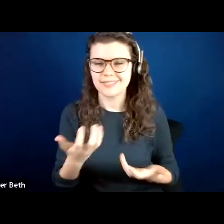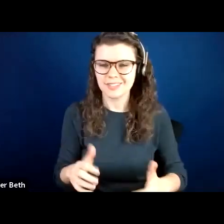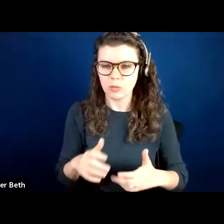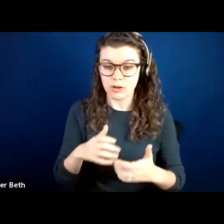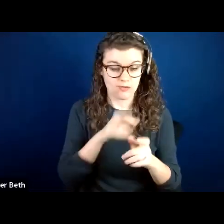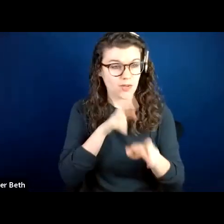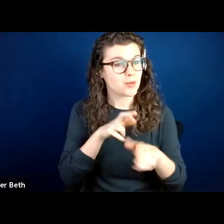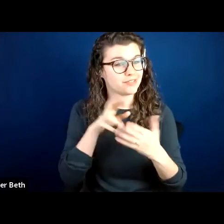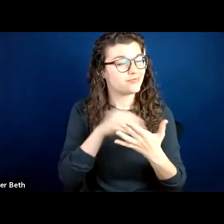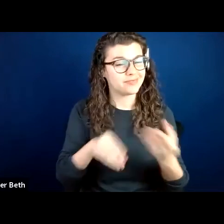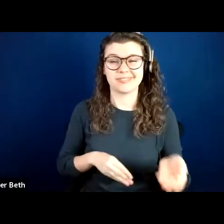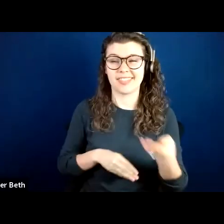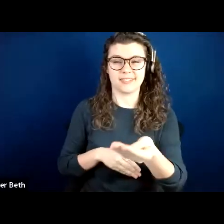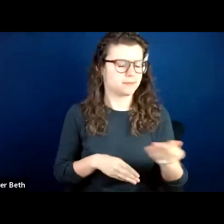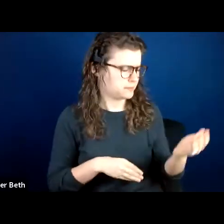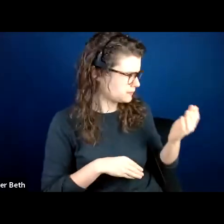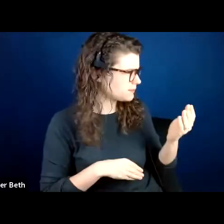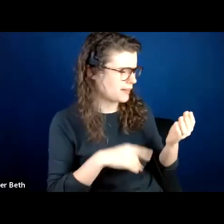and turned off. So